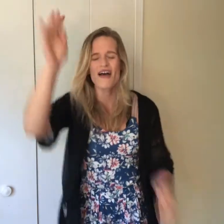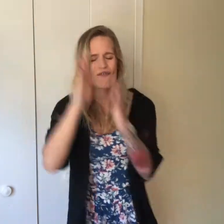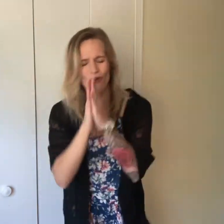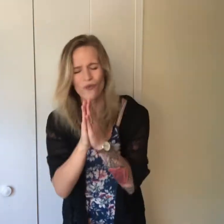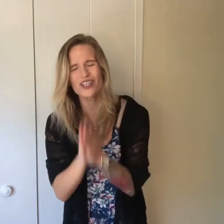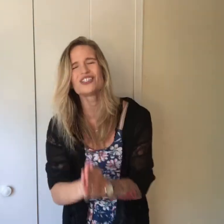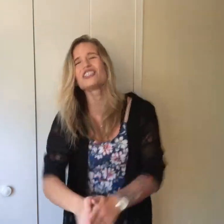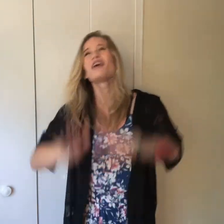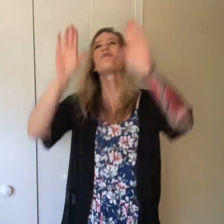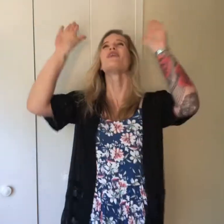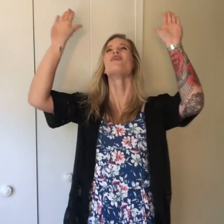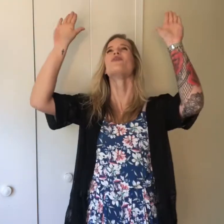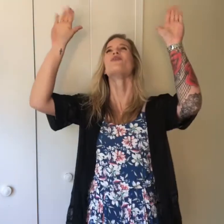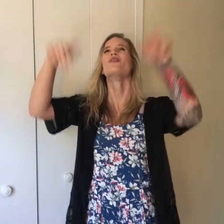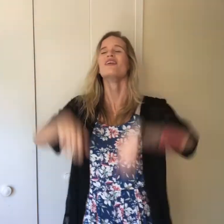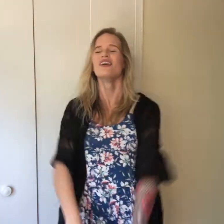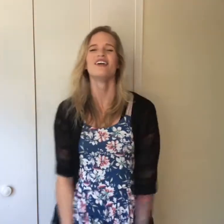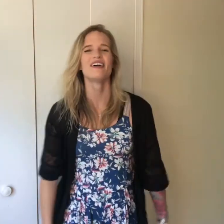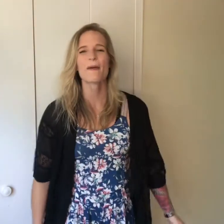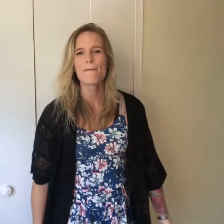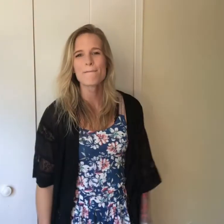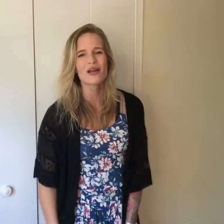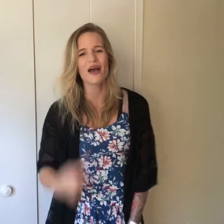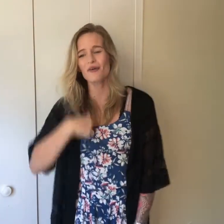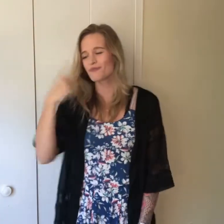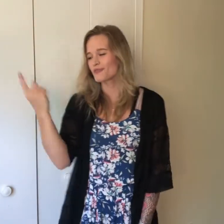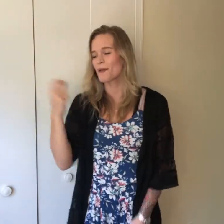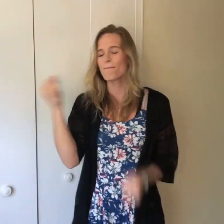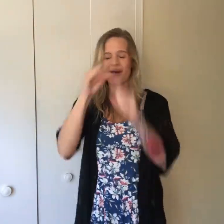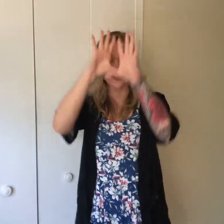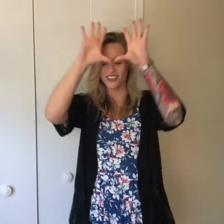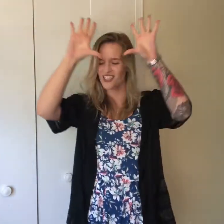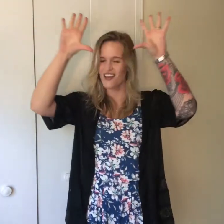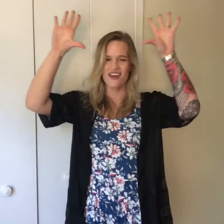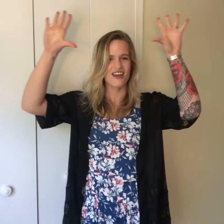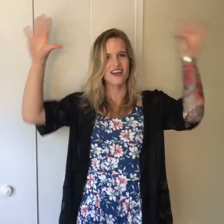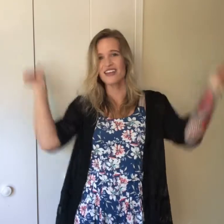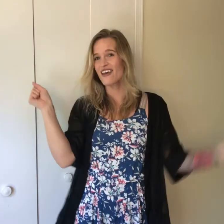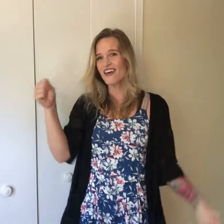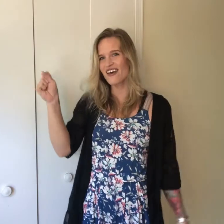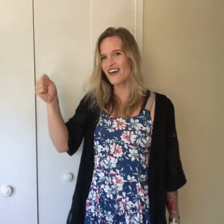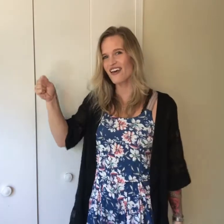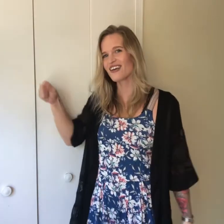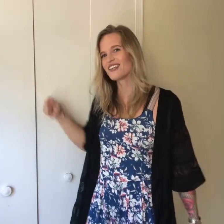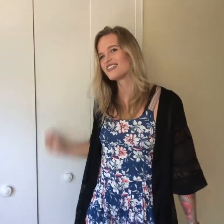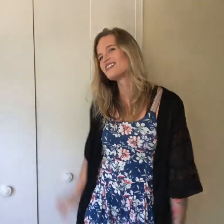forever worship you. I can only imagine,